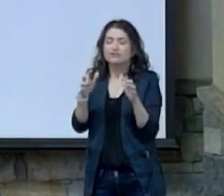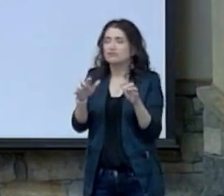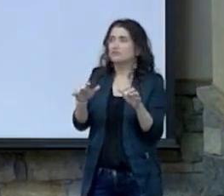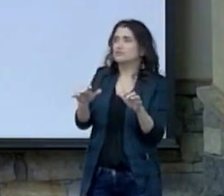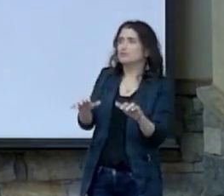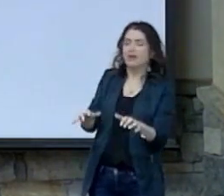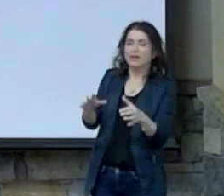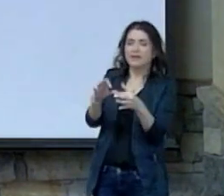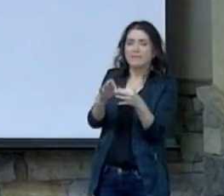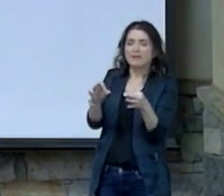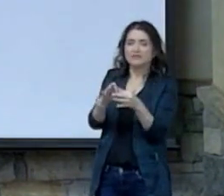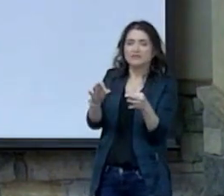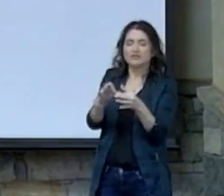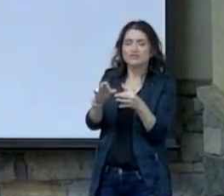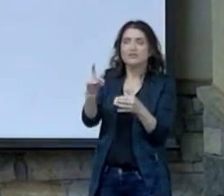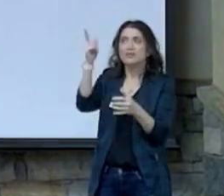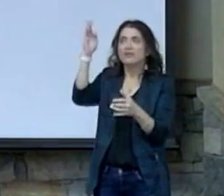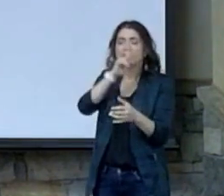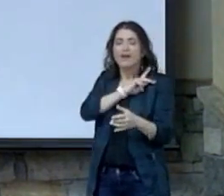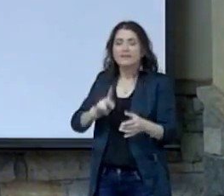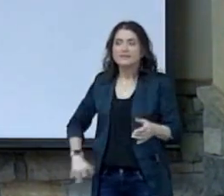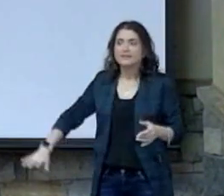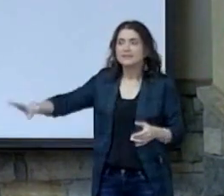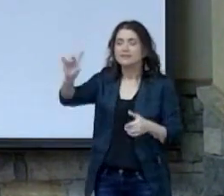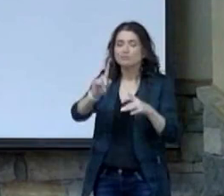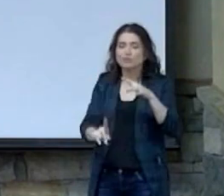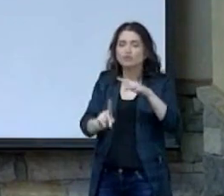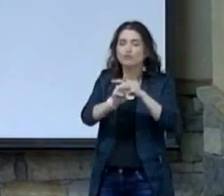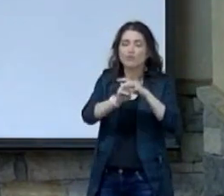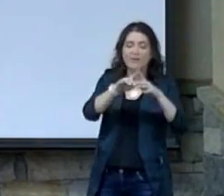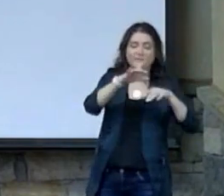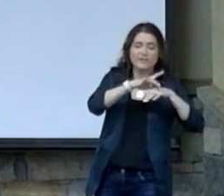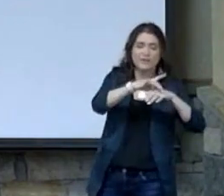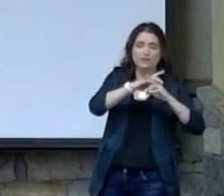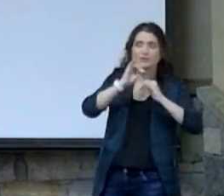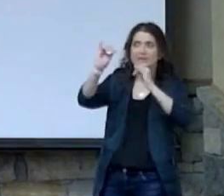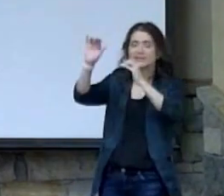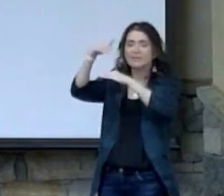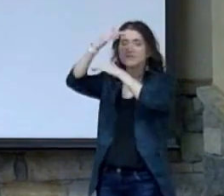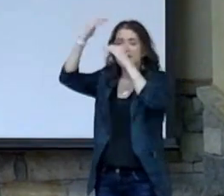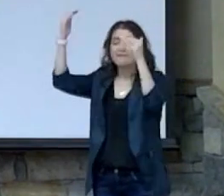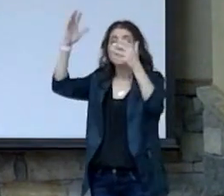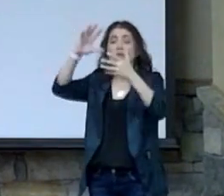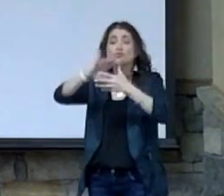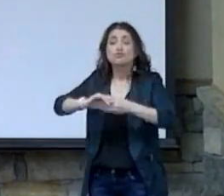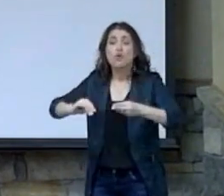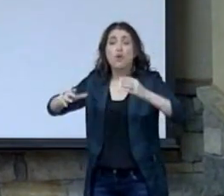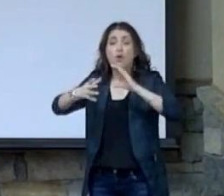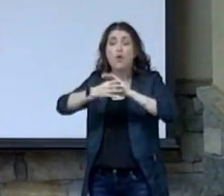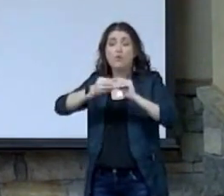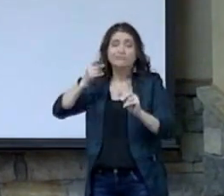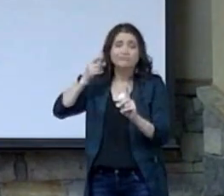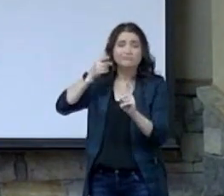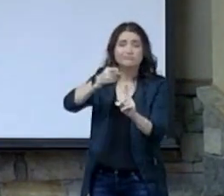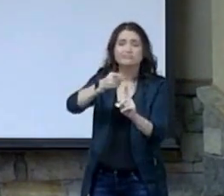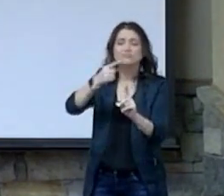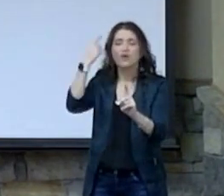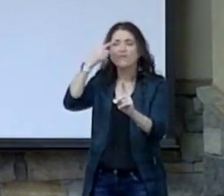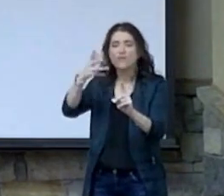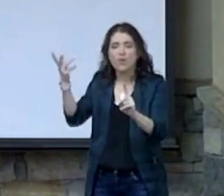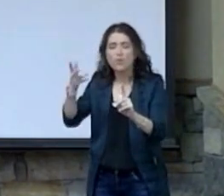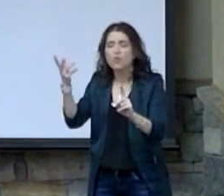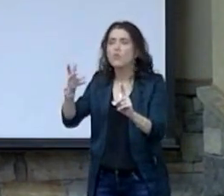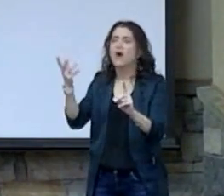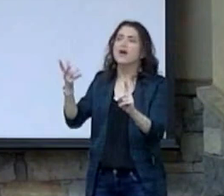God's kingdom was arriving on earth as it was in heaven. They were stories designed to tease, to